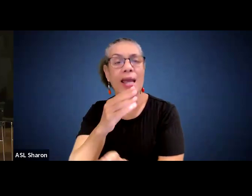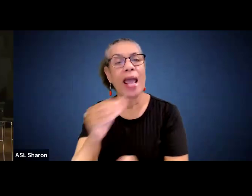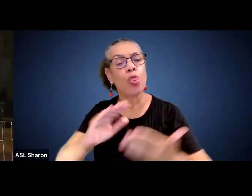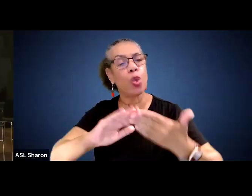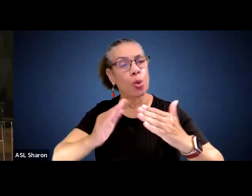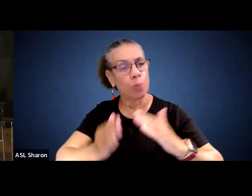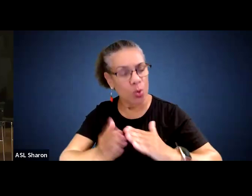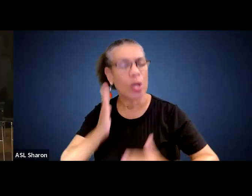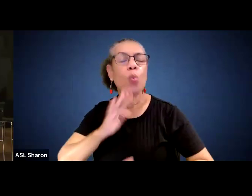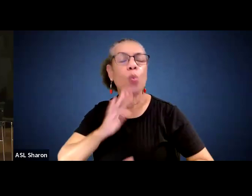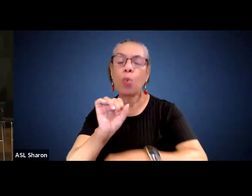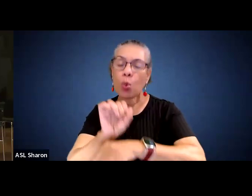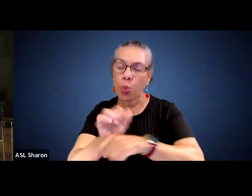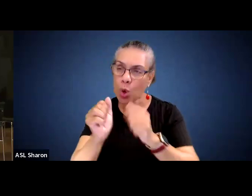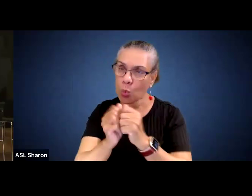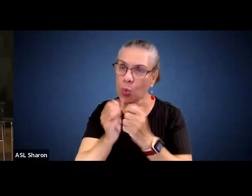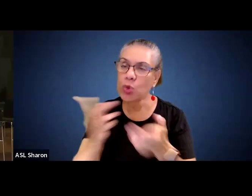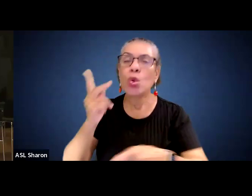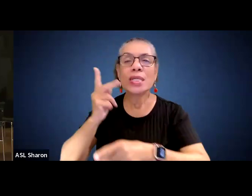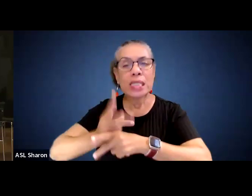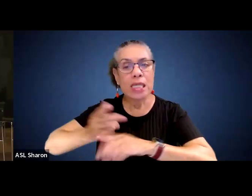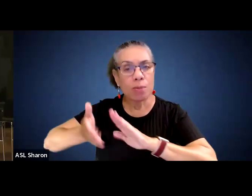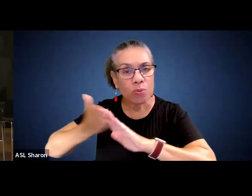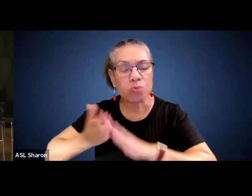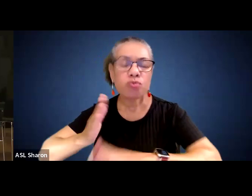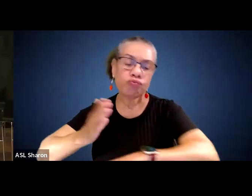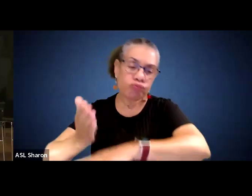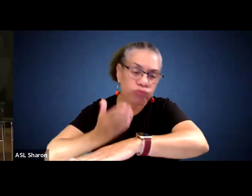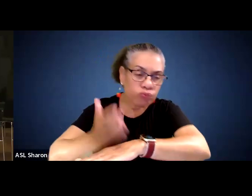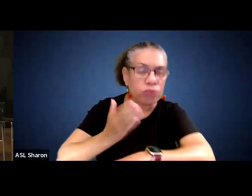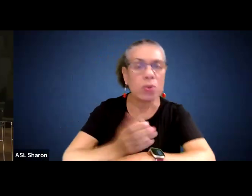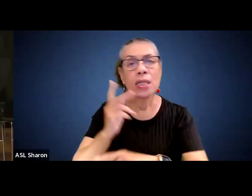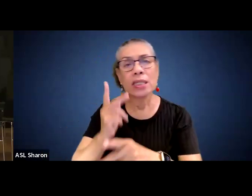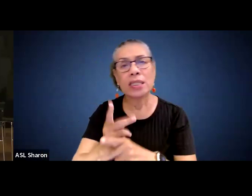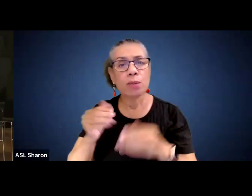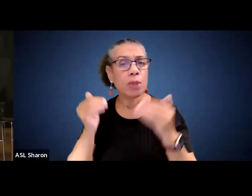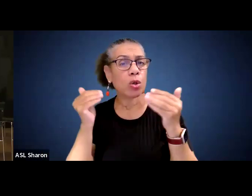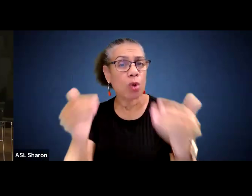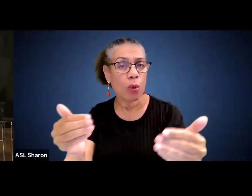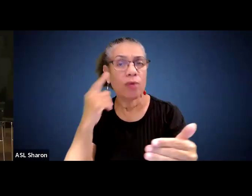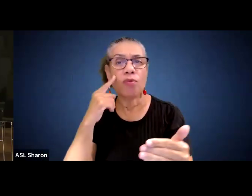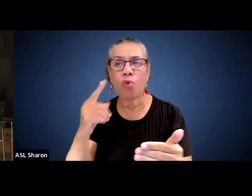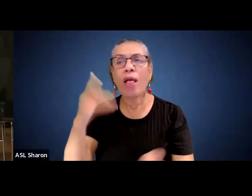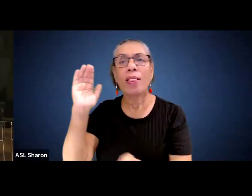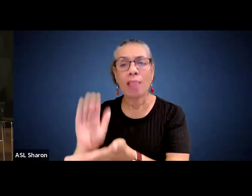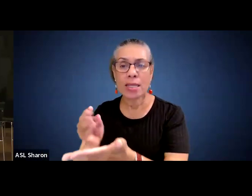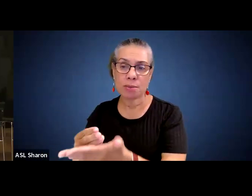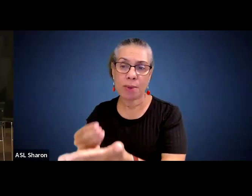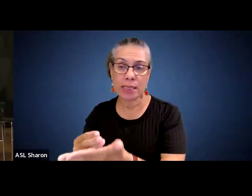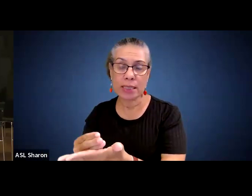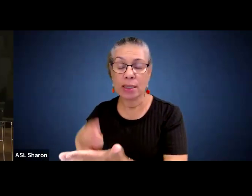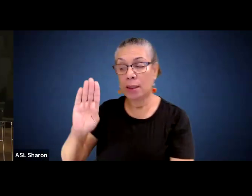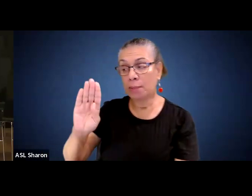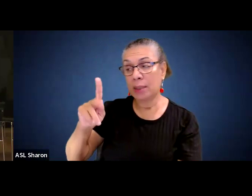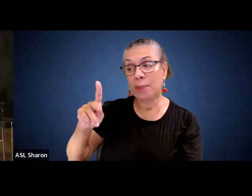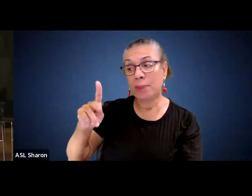will still work with you to keep it going, to renovate it and keep it going in the future for a lot less money. And BPS may